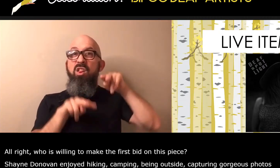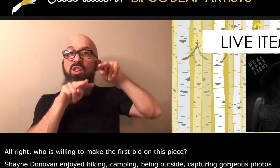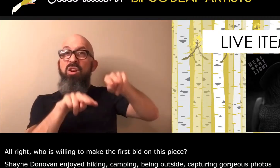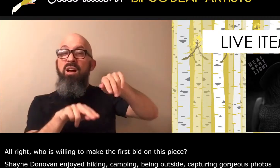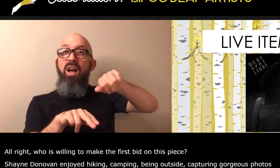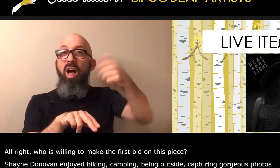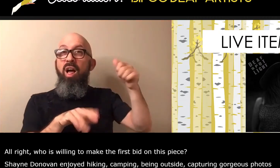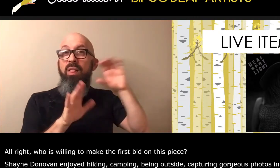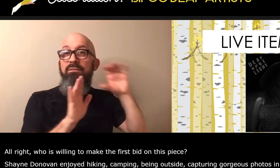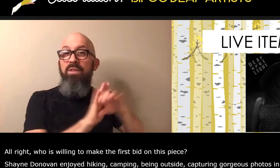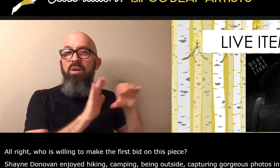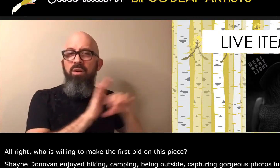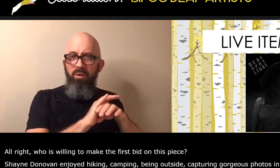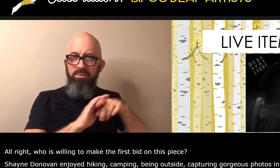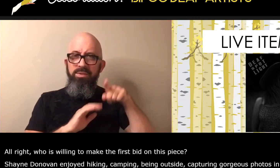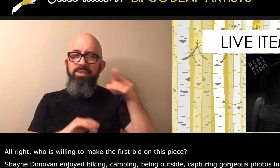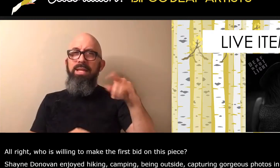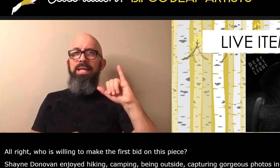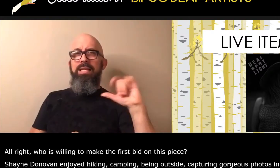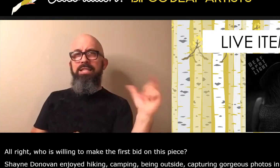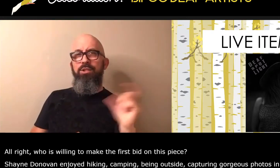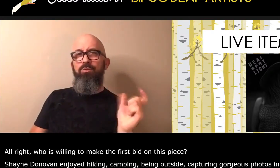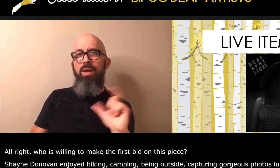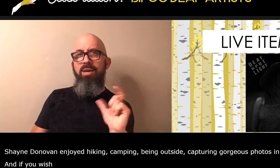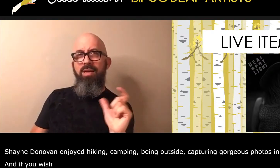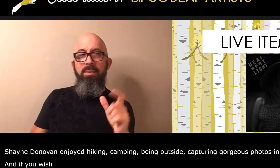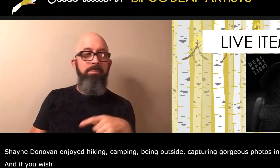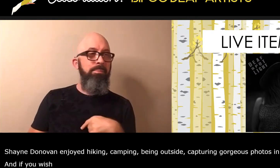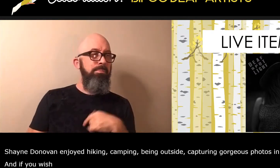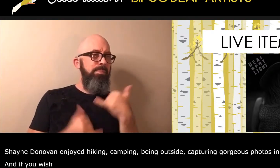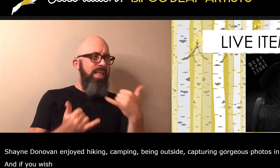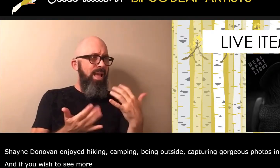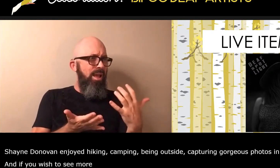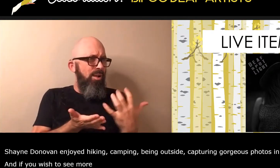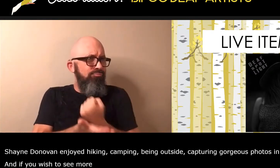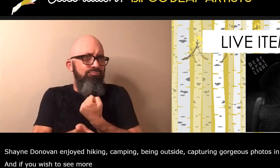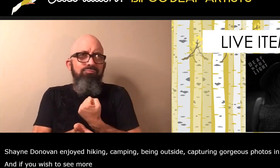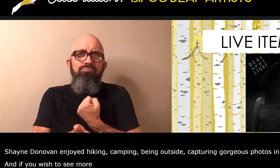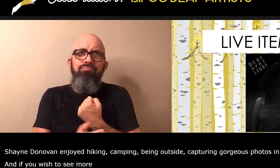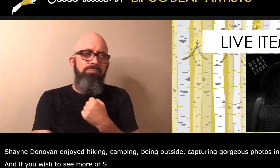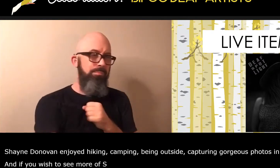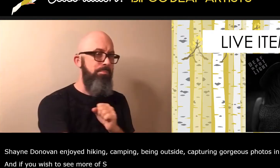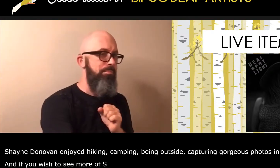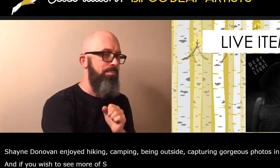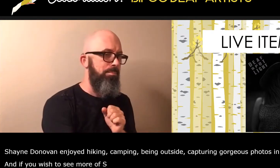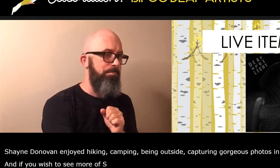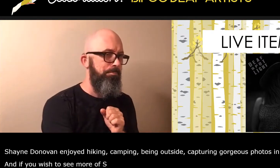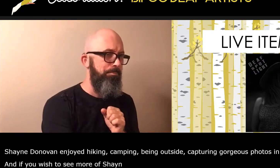Northwest. And if you wish to see more of Shane Donovan's work, check out their Instagram.